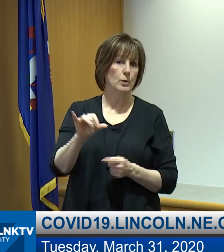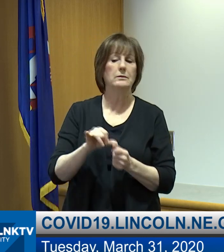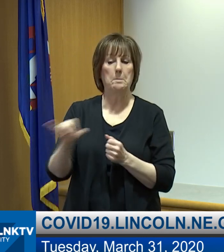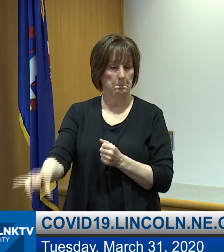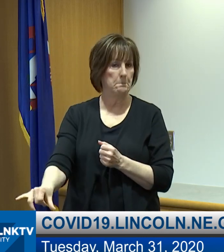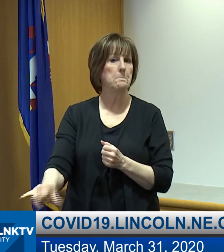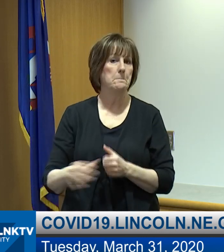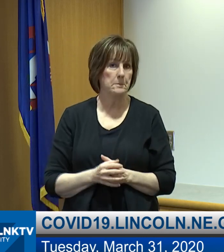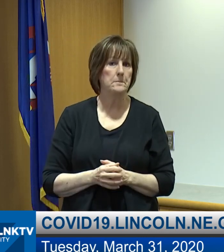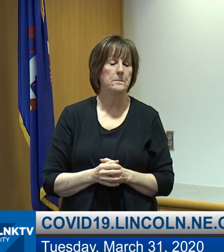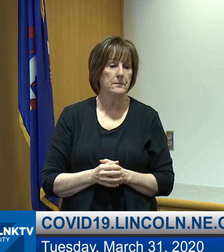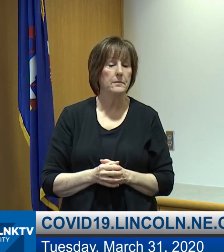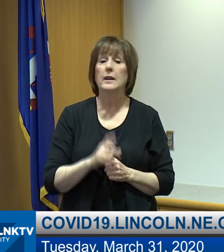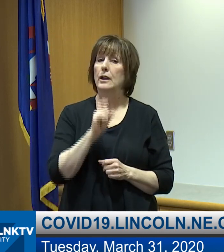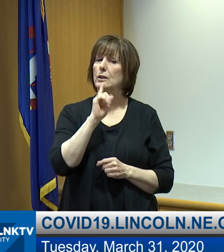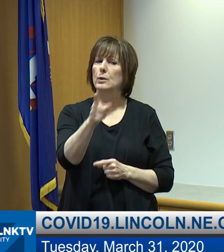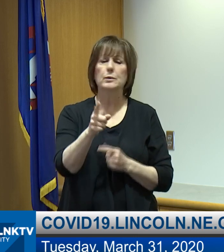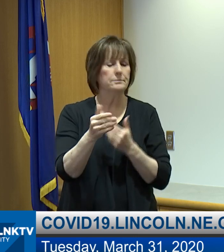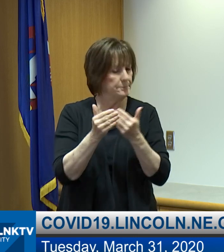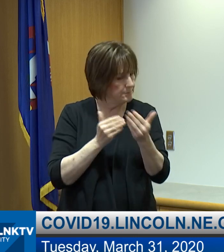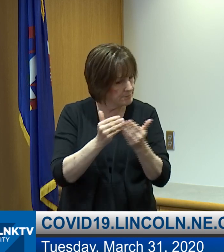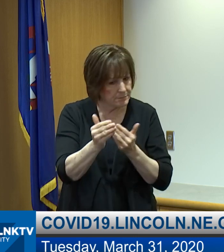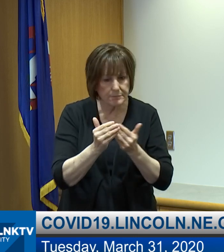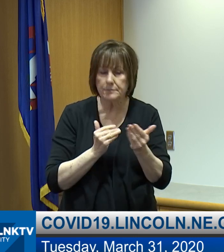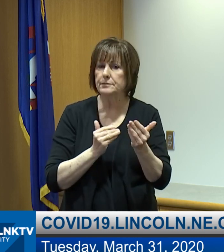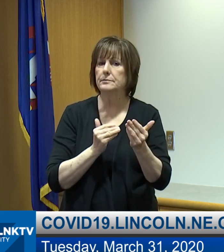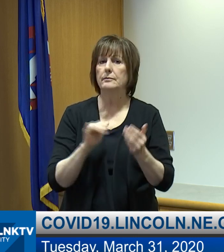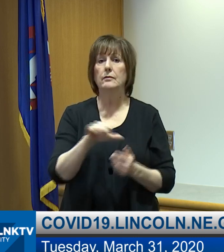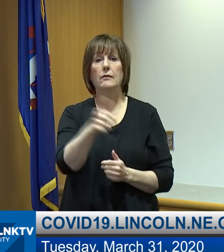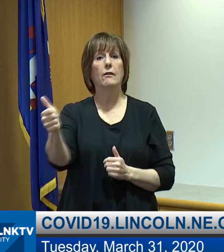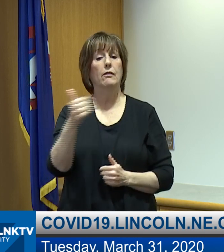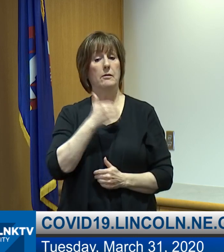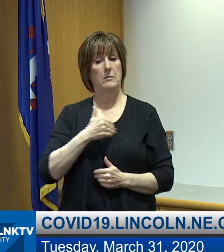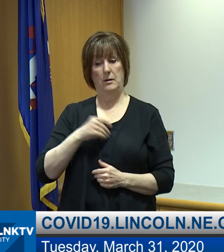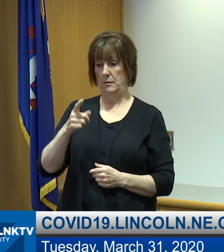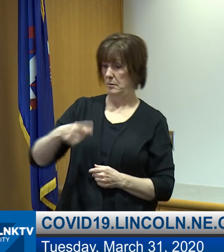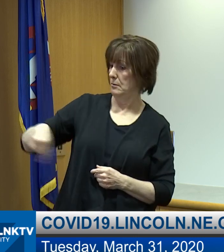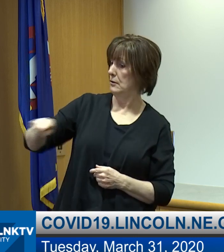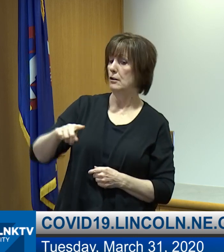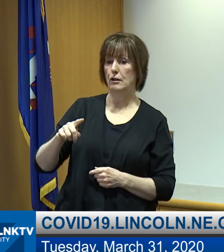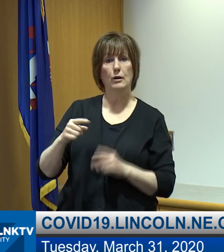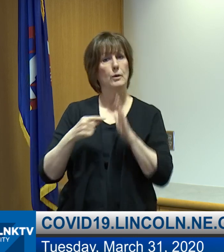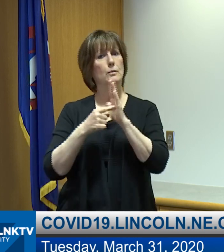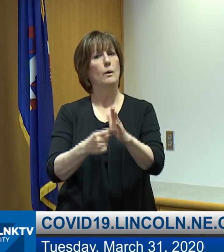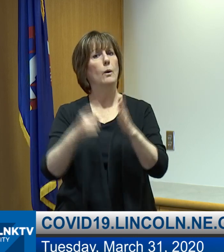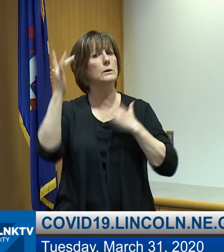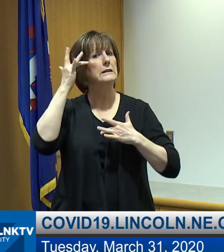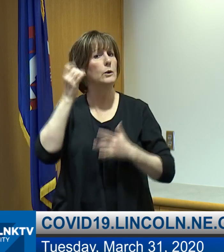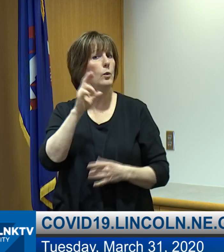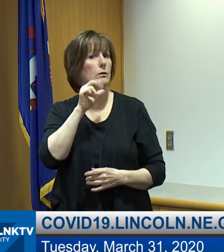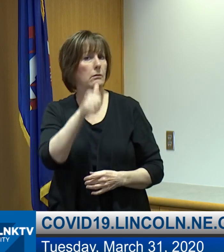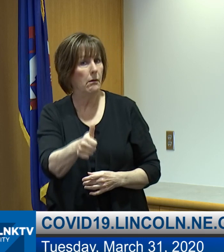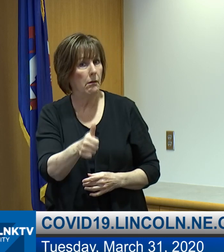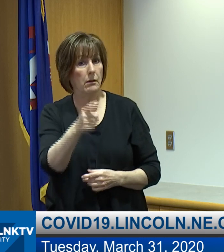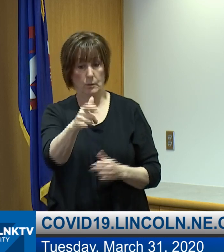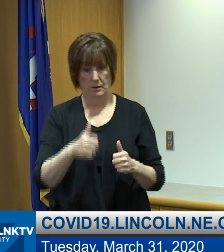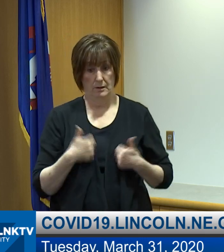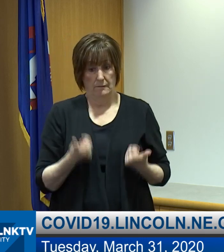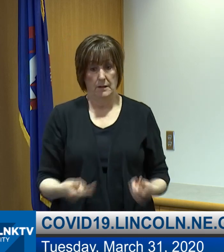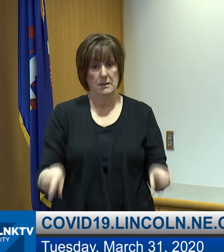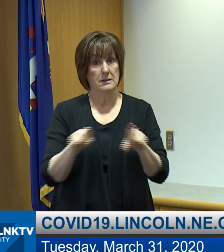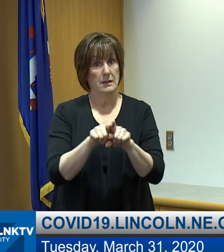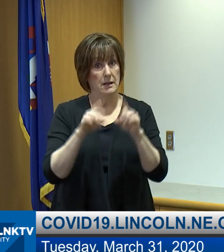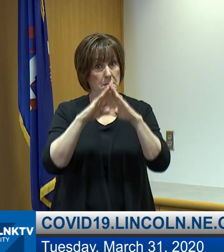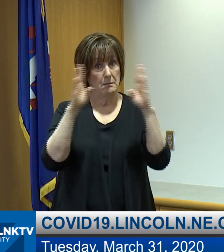disease. This is true regardless of whether or not other members of the household are symptomatic. If you live in the same household as a